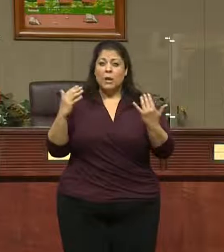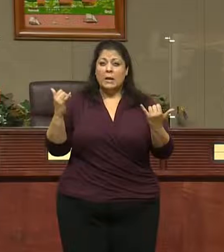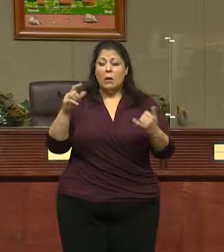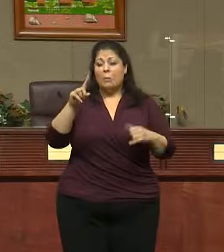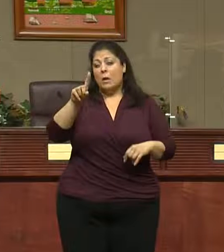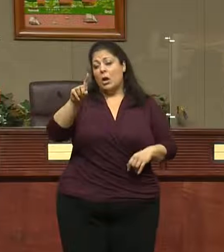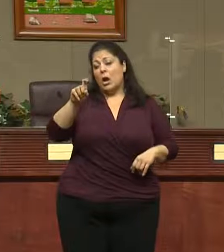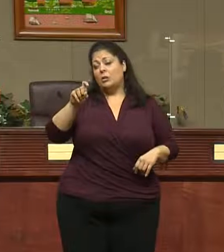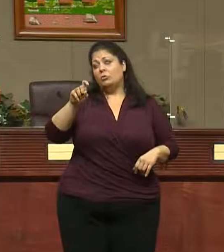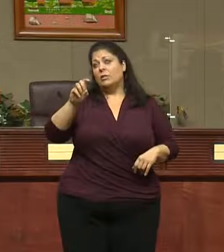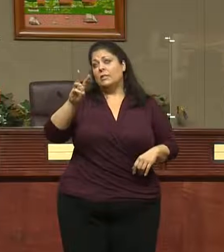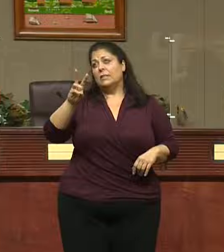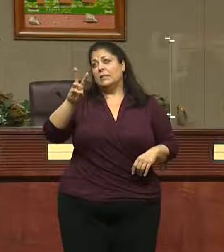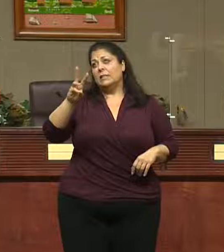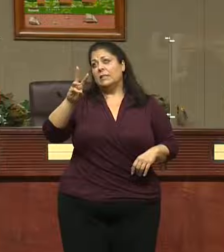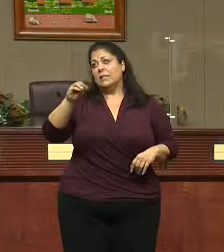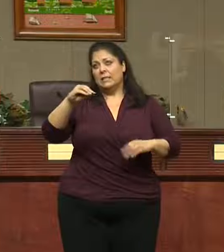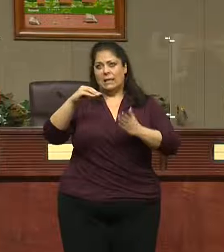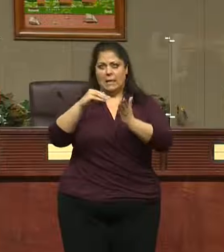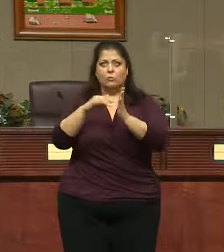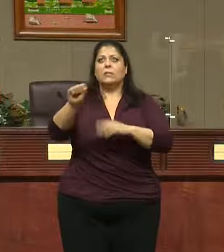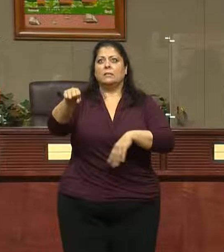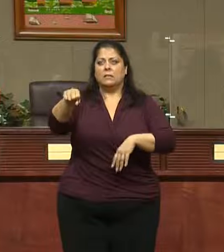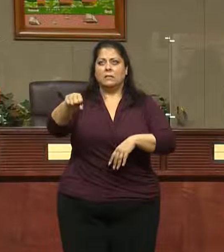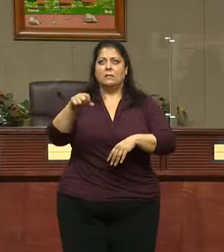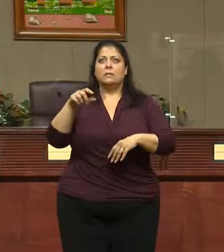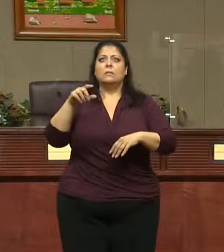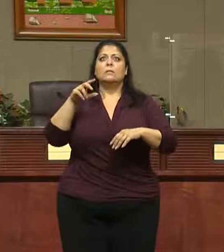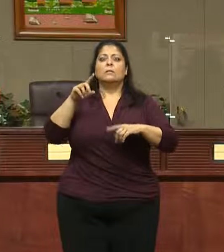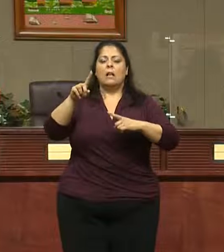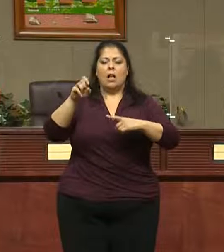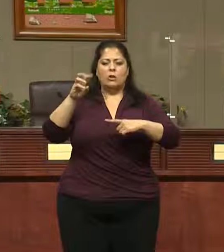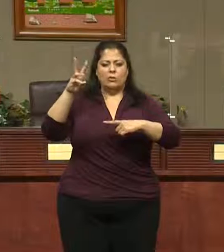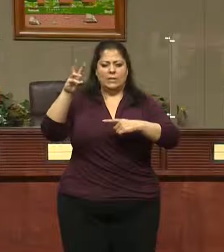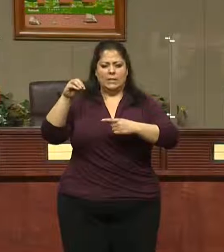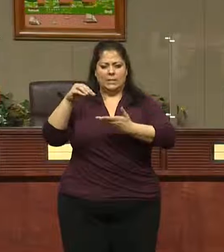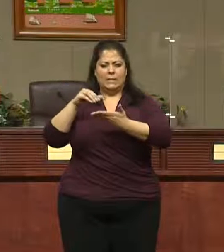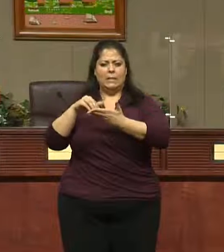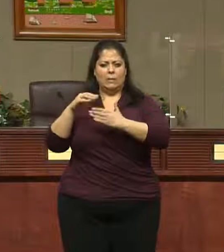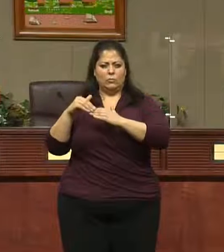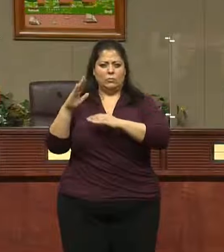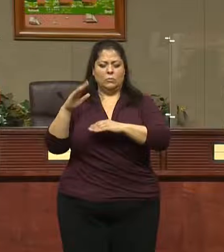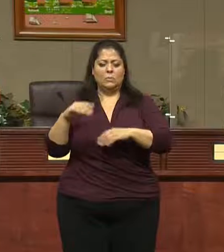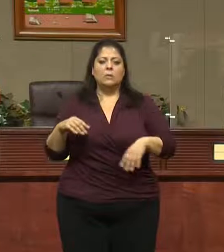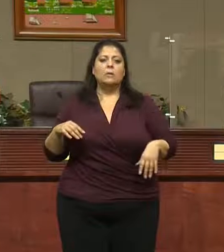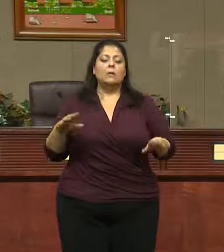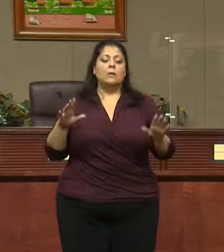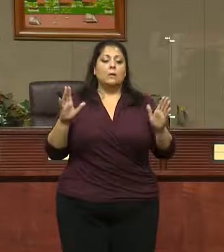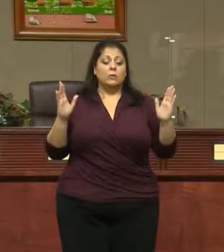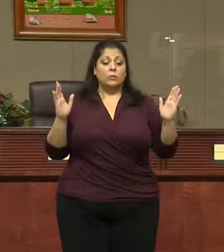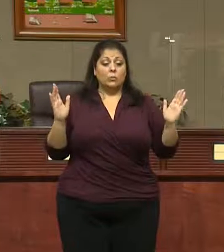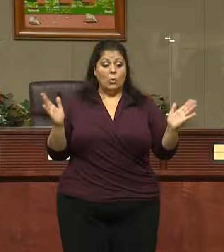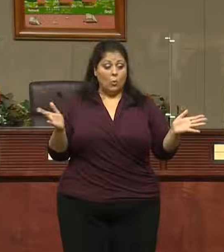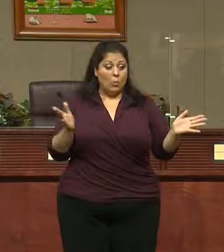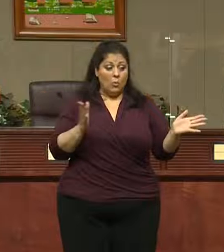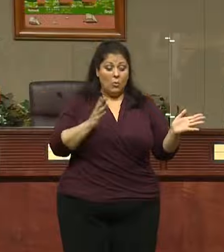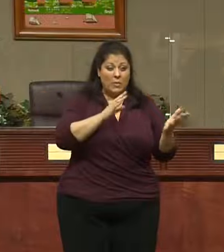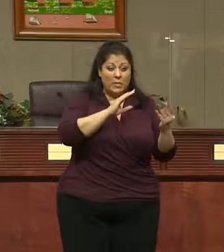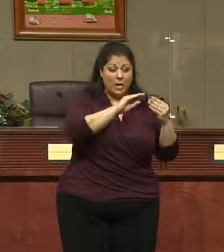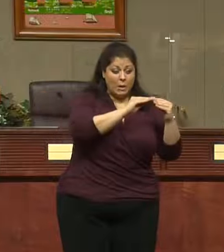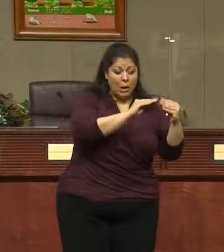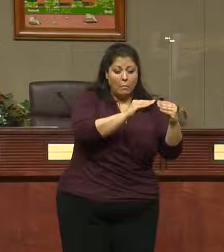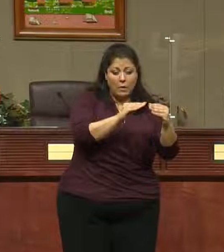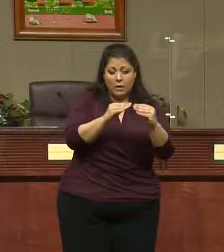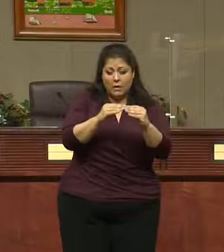160,000. 160,000, yes, that is 160,000. So for resident that